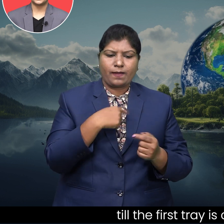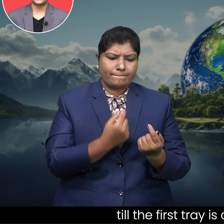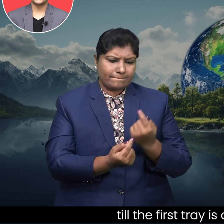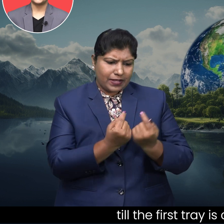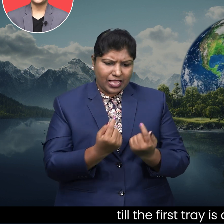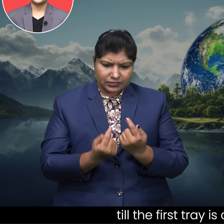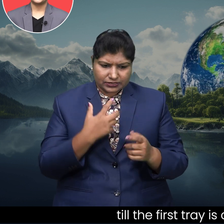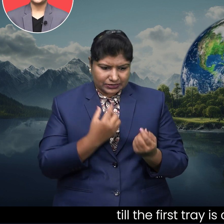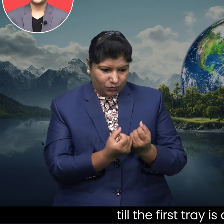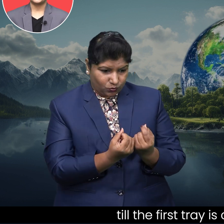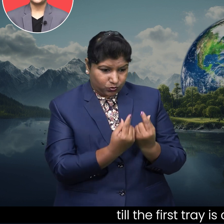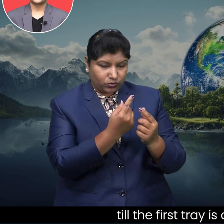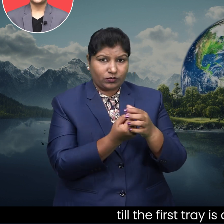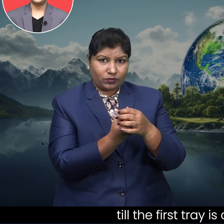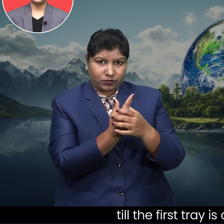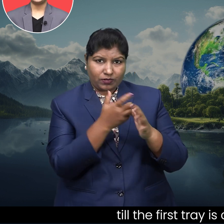growth.